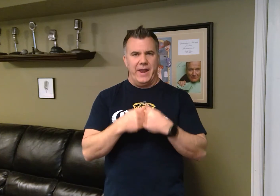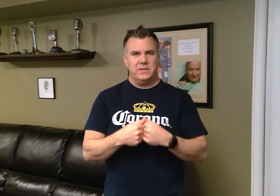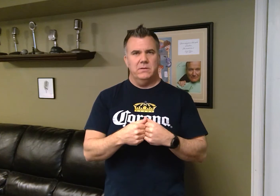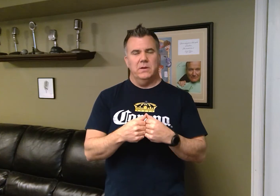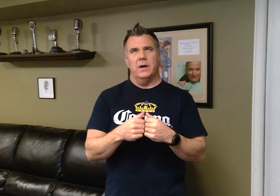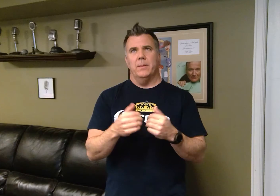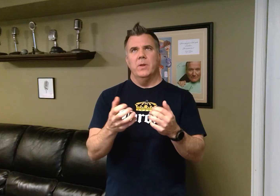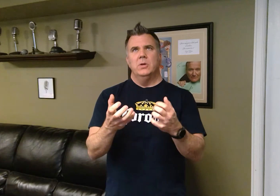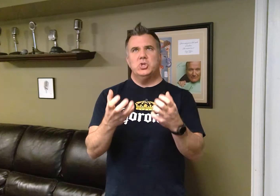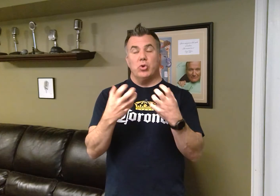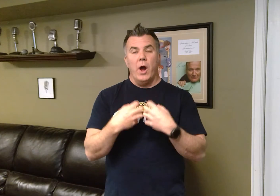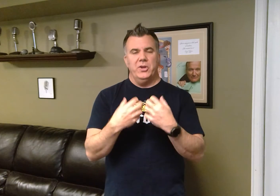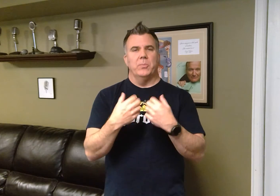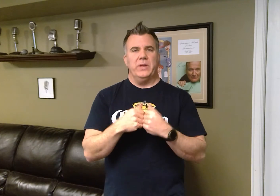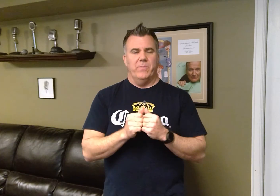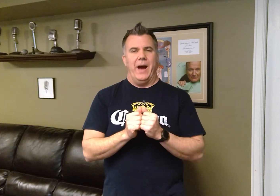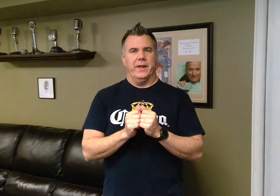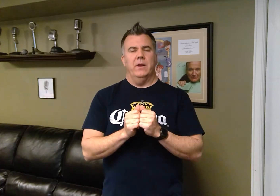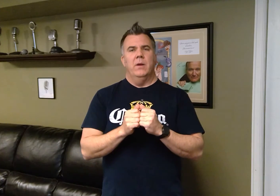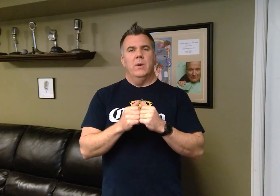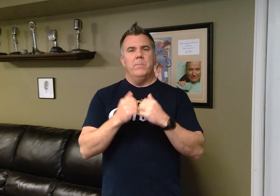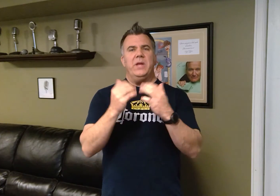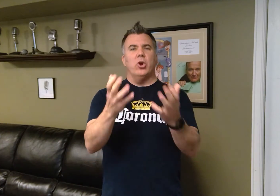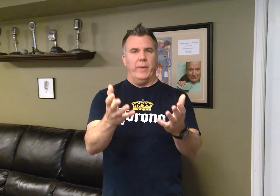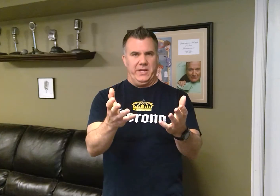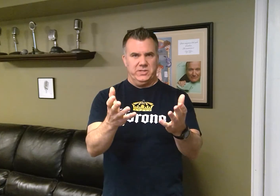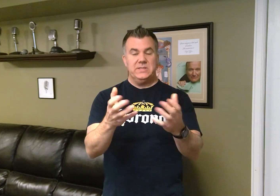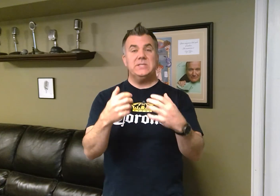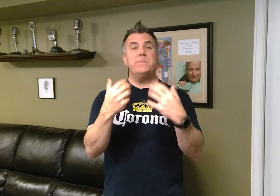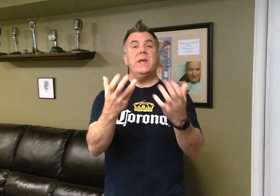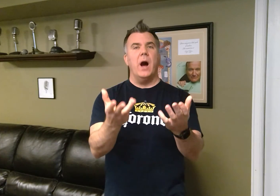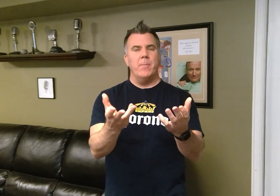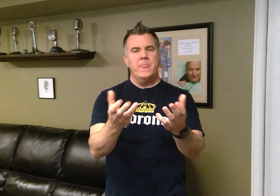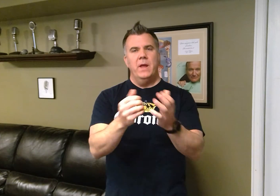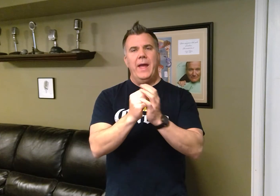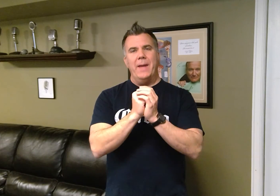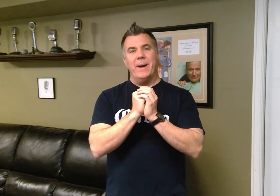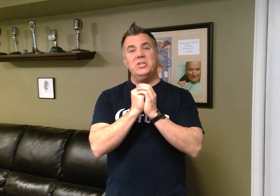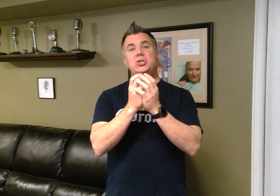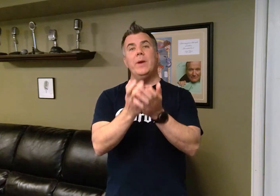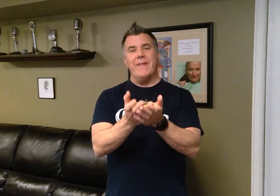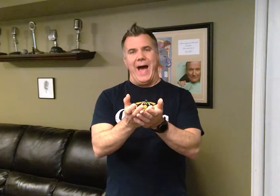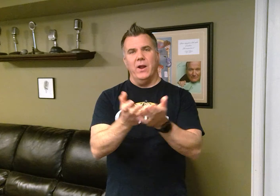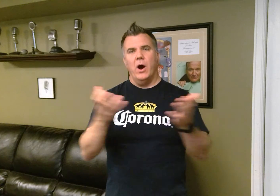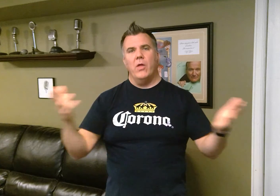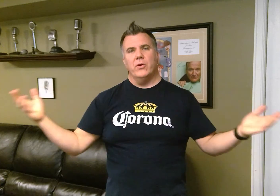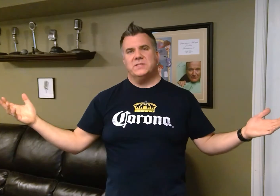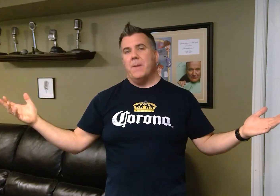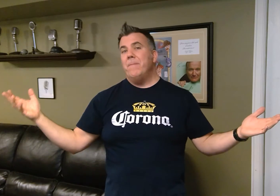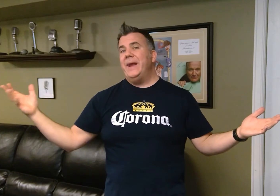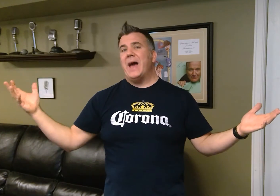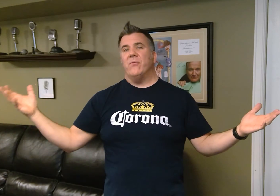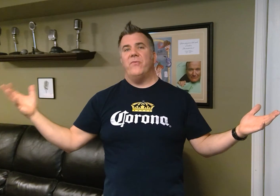that strong in your belief about it. Be courageous, speak up. And by doing that, others that may not have